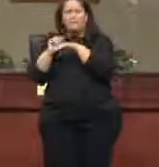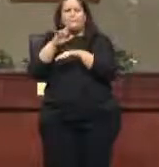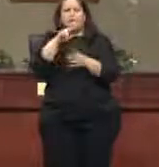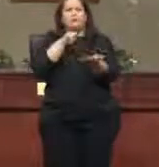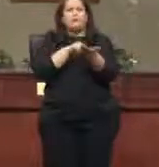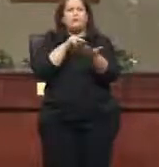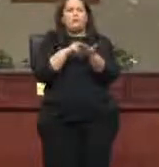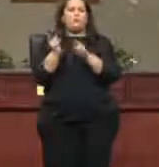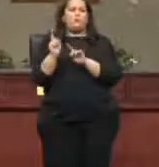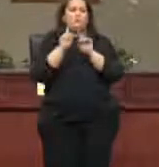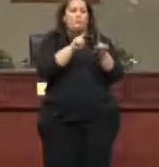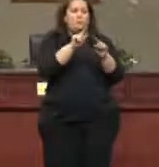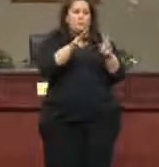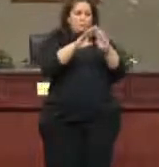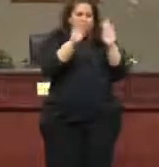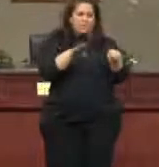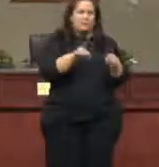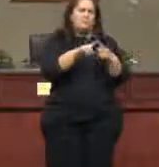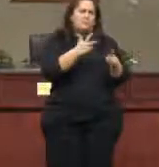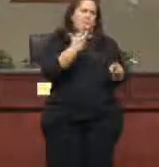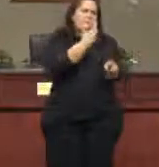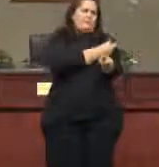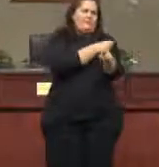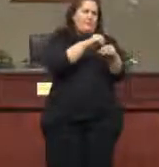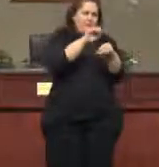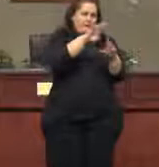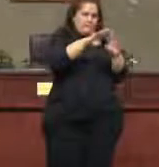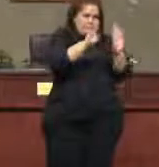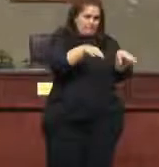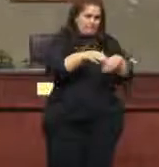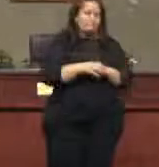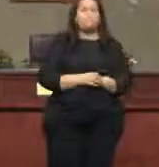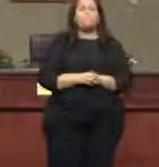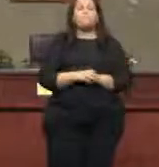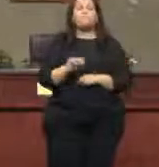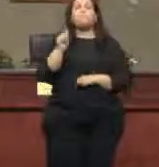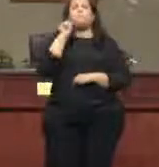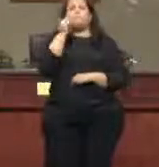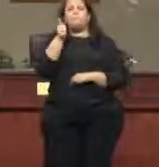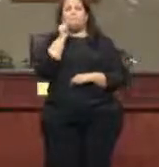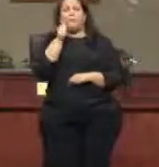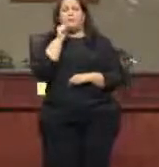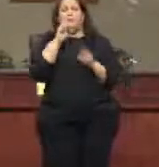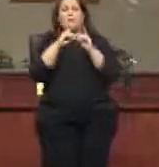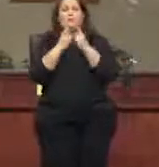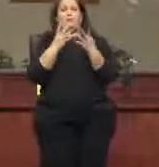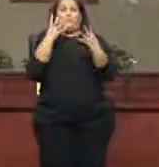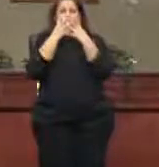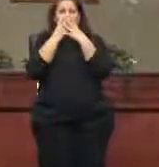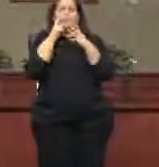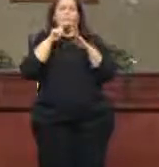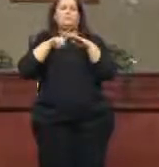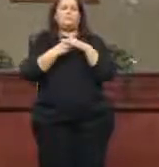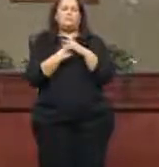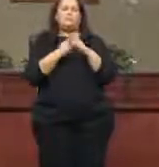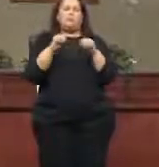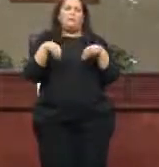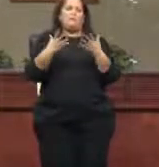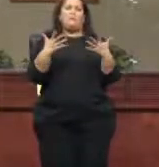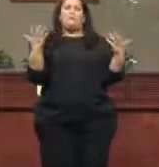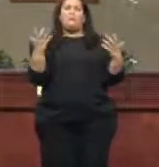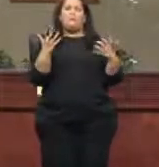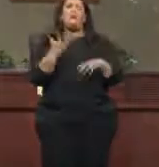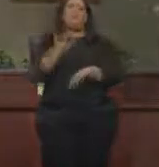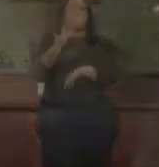to homebound residents. Tomorrow, the Orange County Corrections Department will begin to offer the vaccine